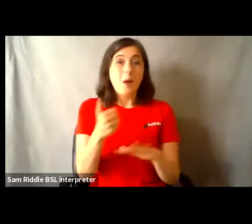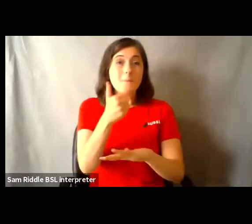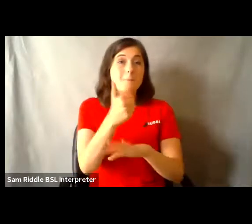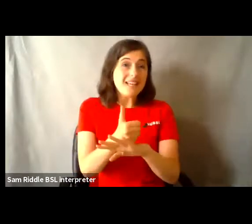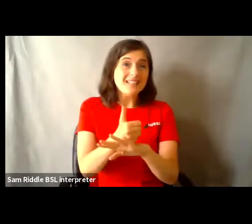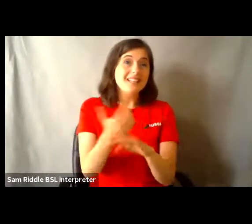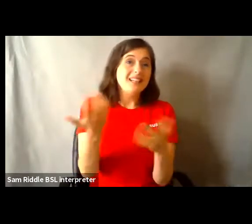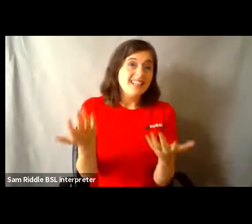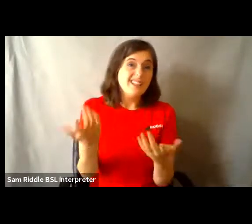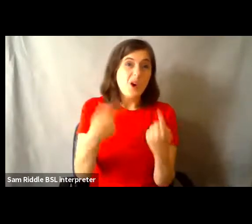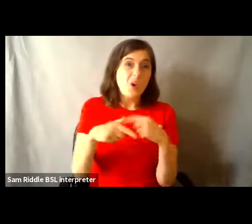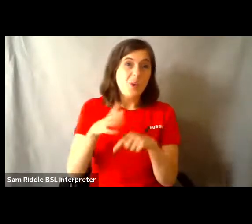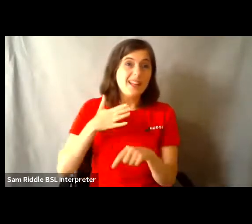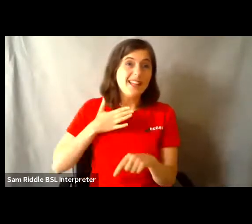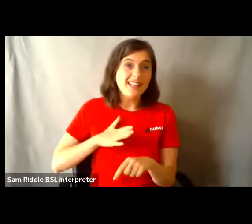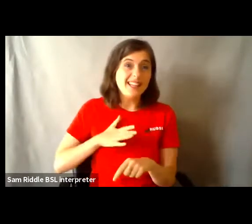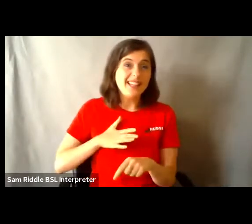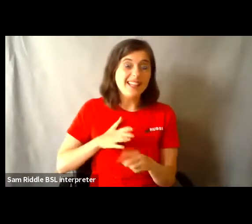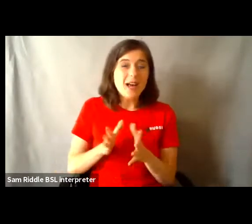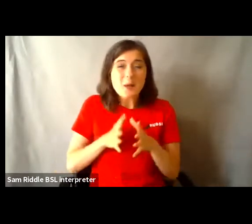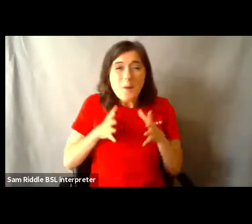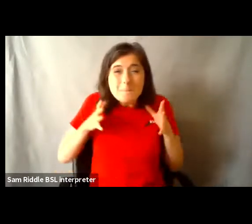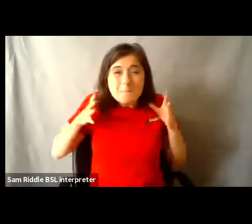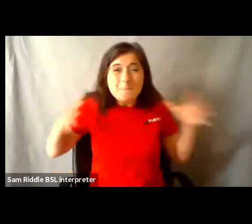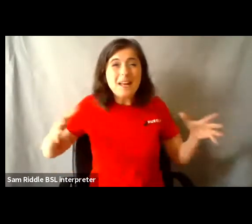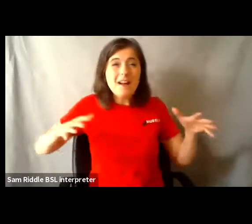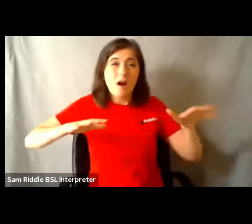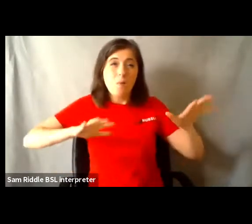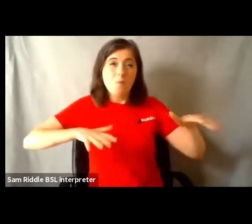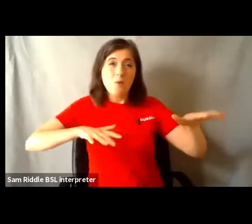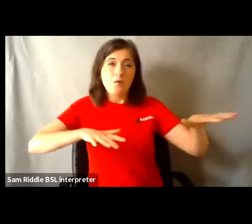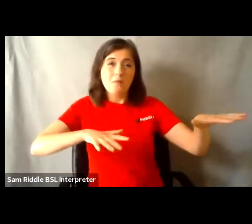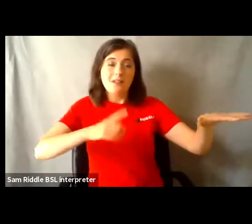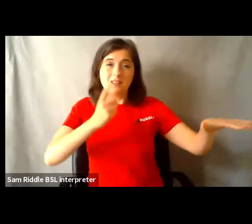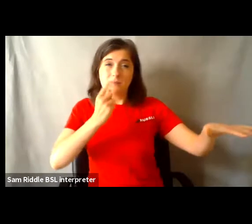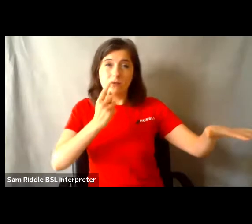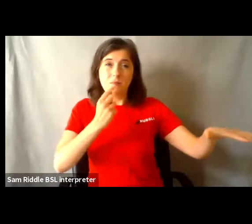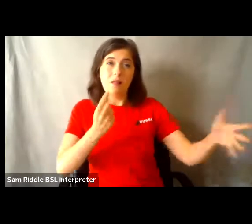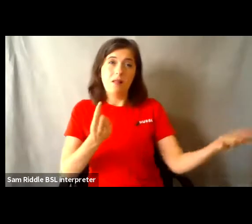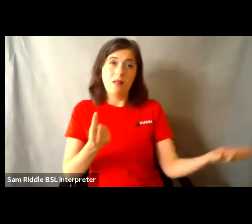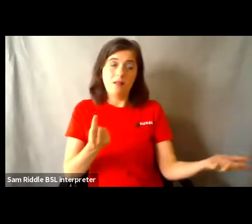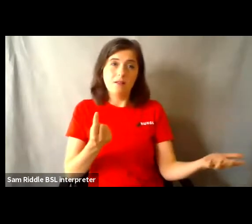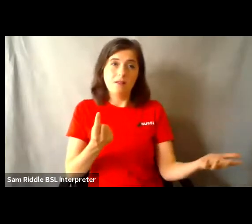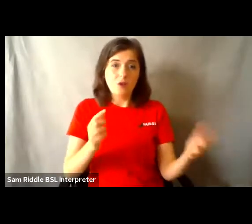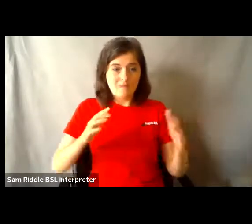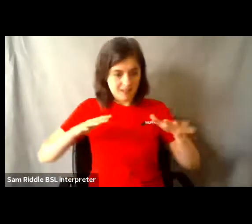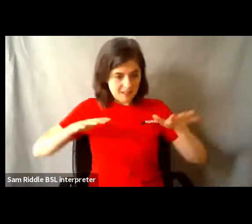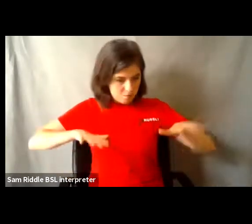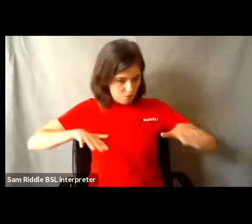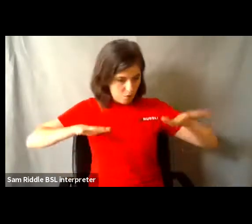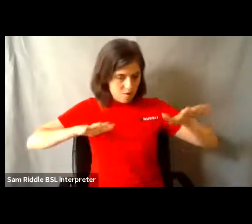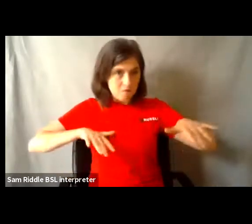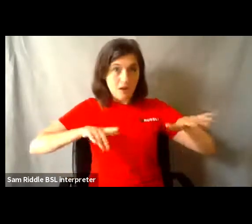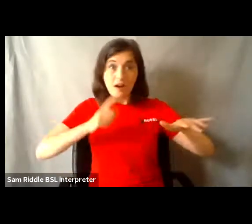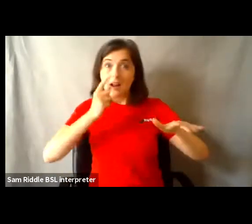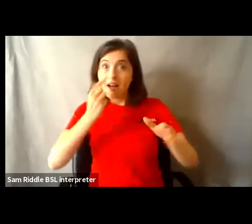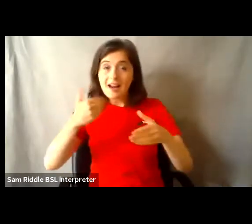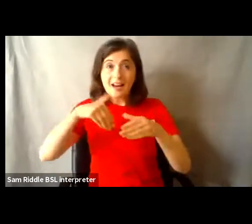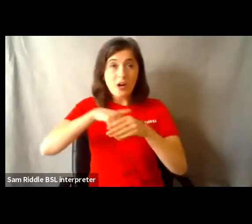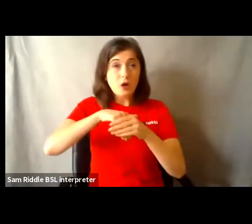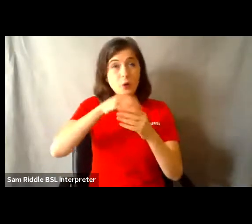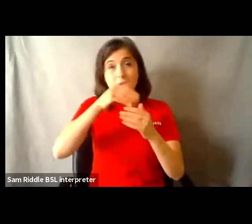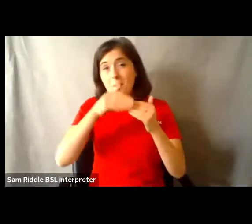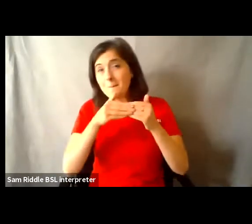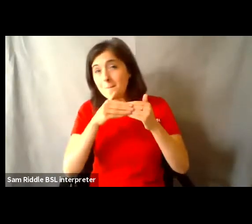basically, we need as big a movement as possible. And so if that movement can include as many people